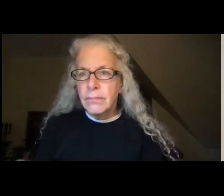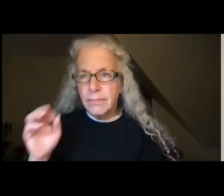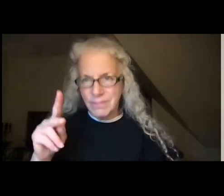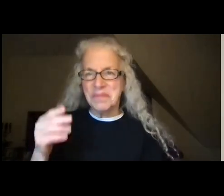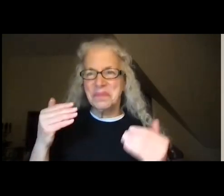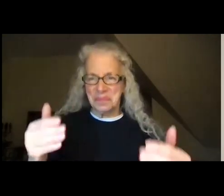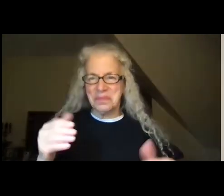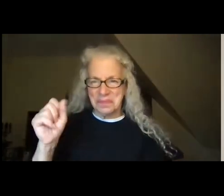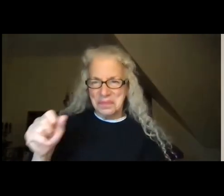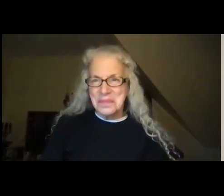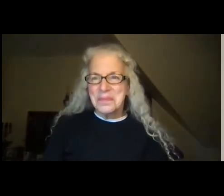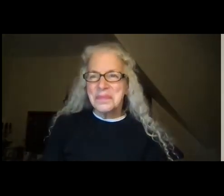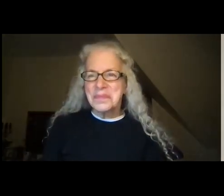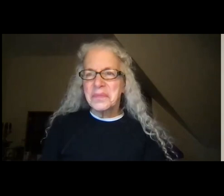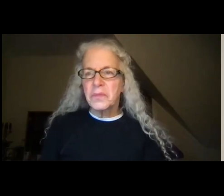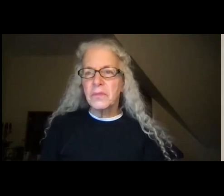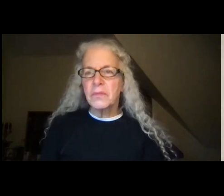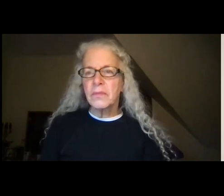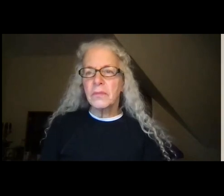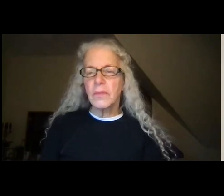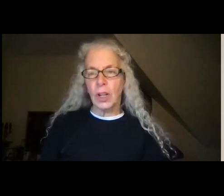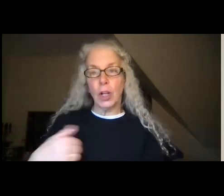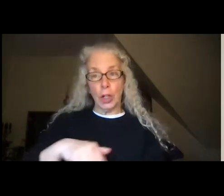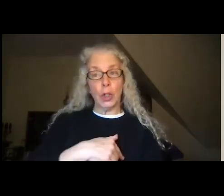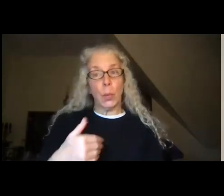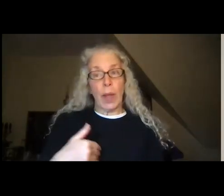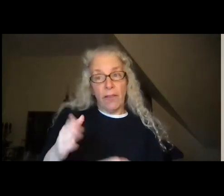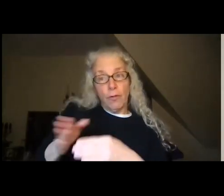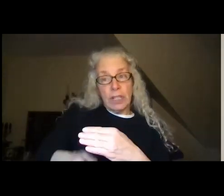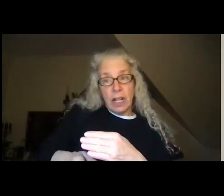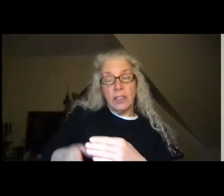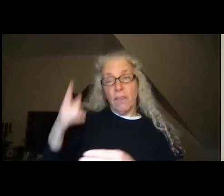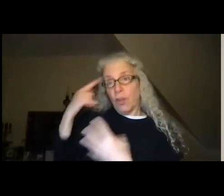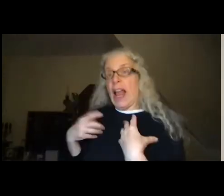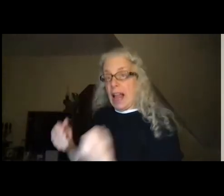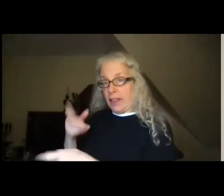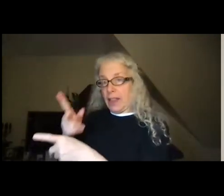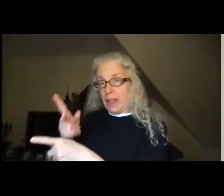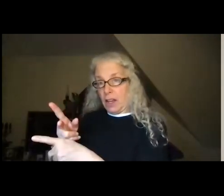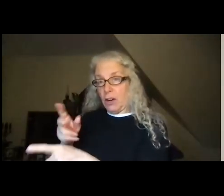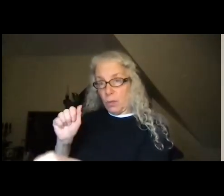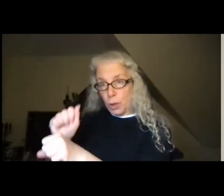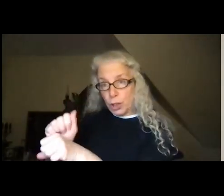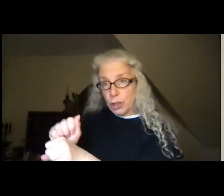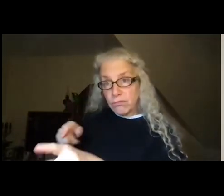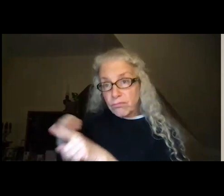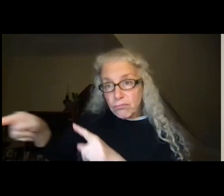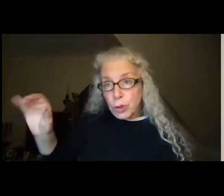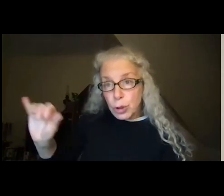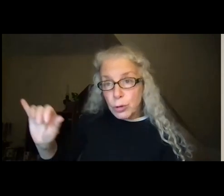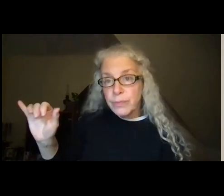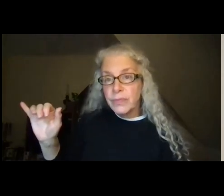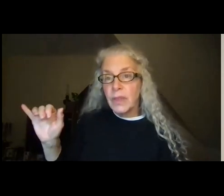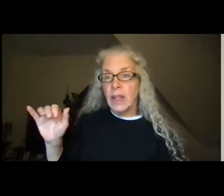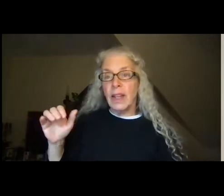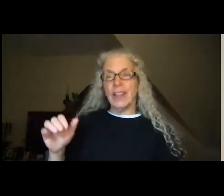continue. Okay, so we have the results of the healthcare worker survey as well. So both Alex and I will